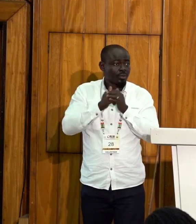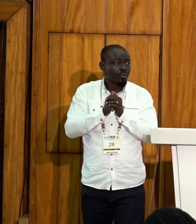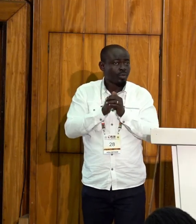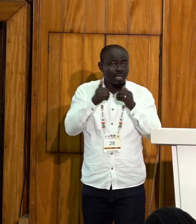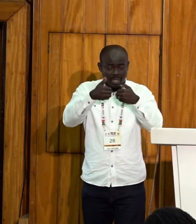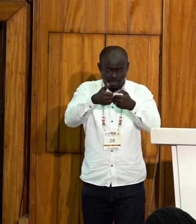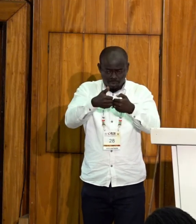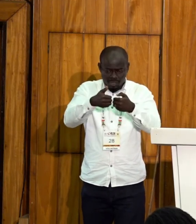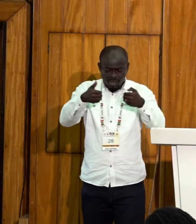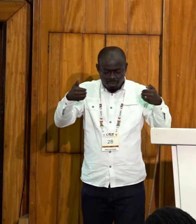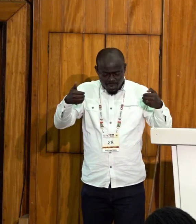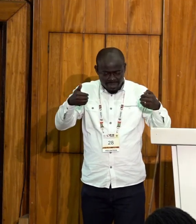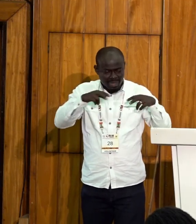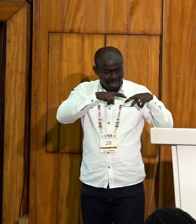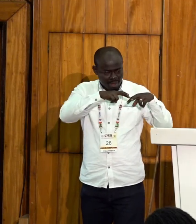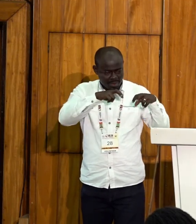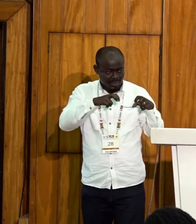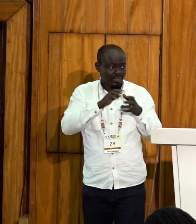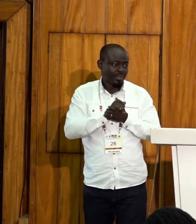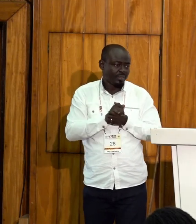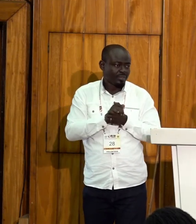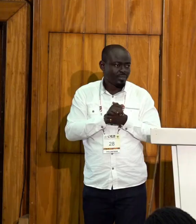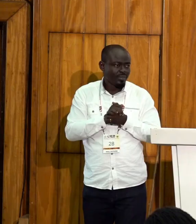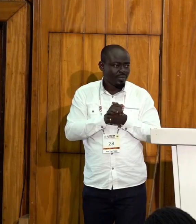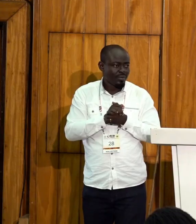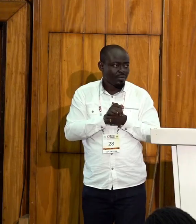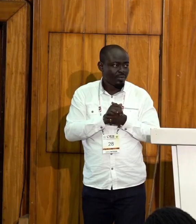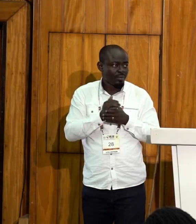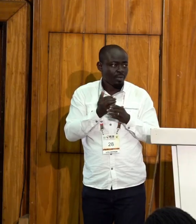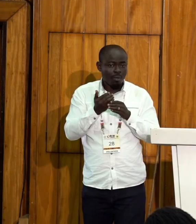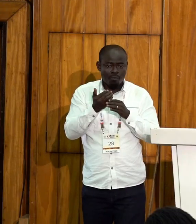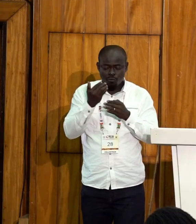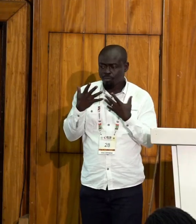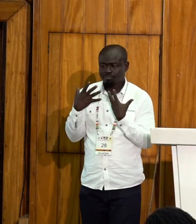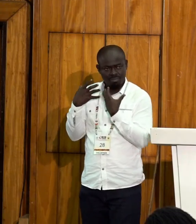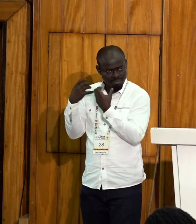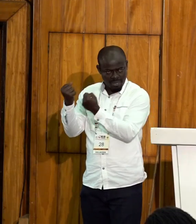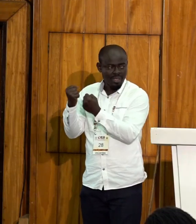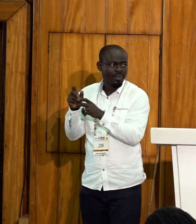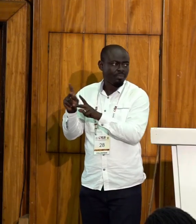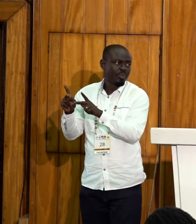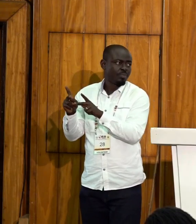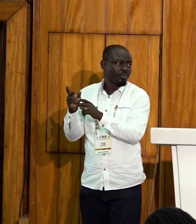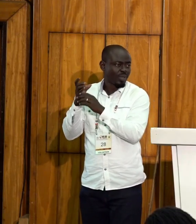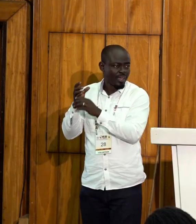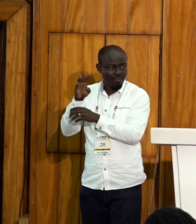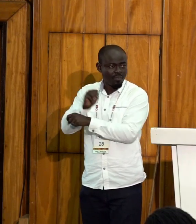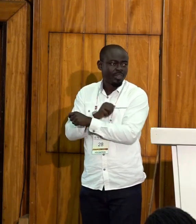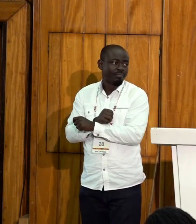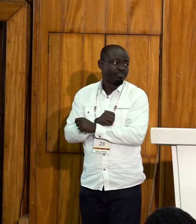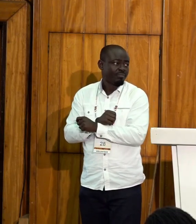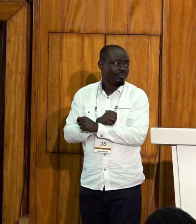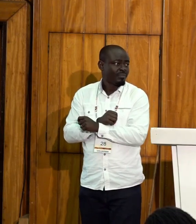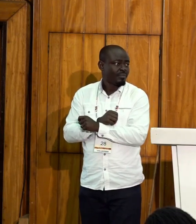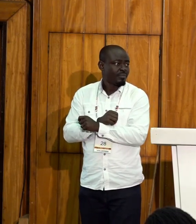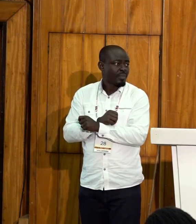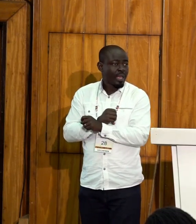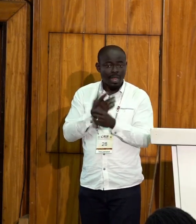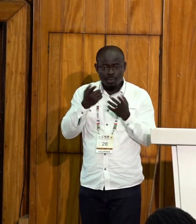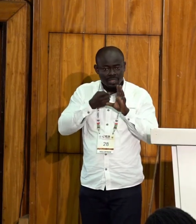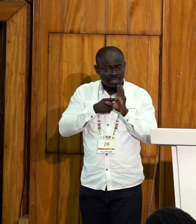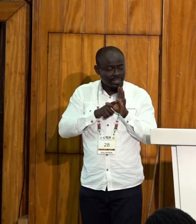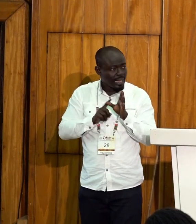separate diagnostics from therapeutic. And we started a very